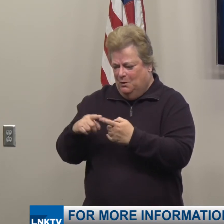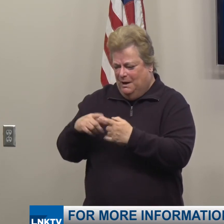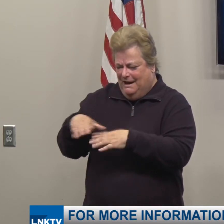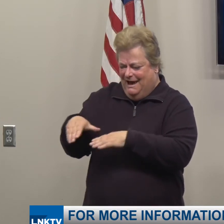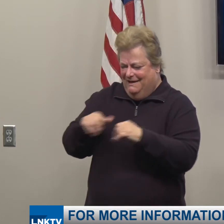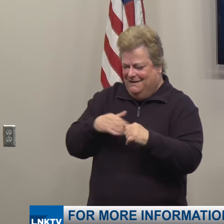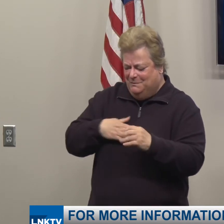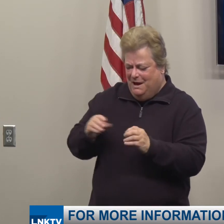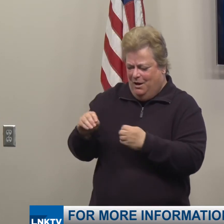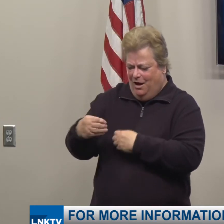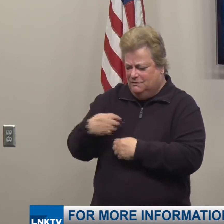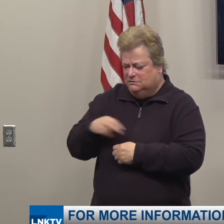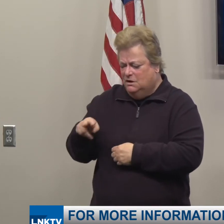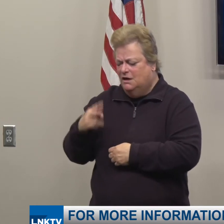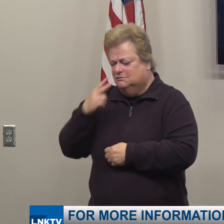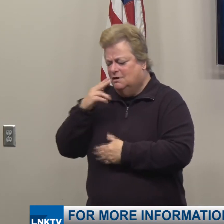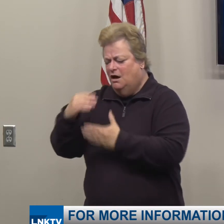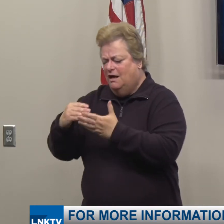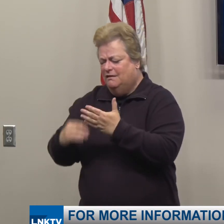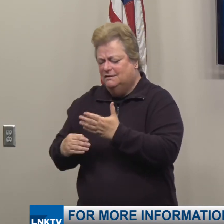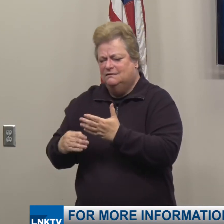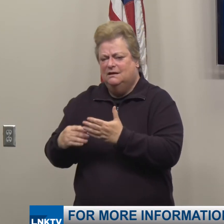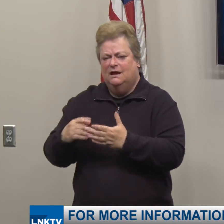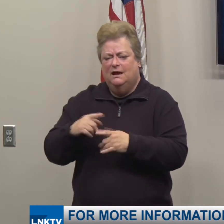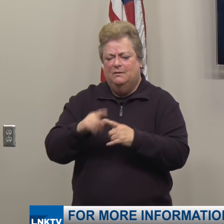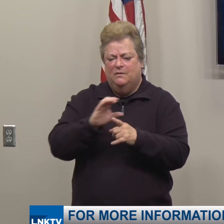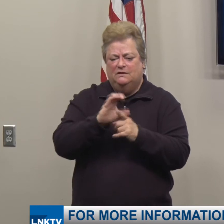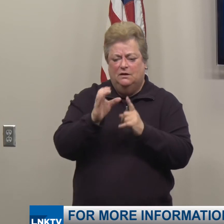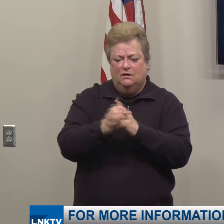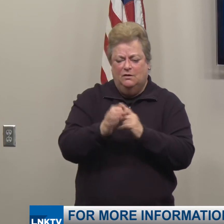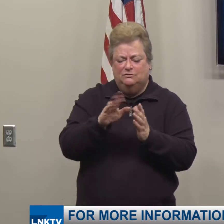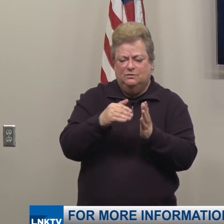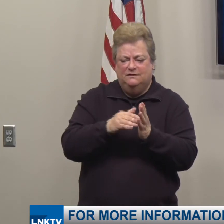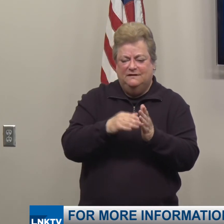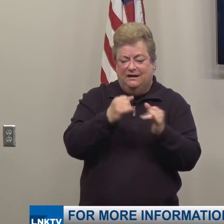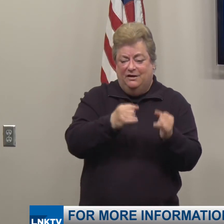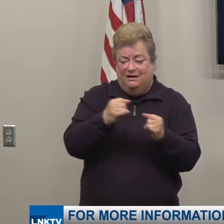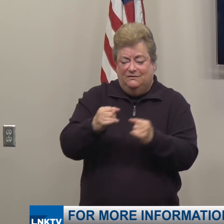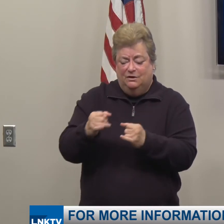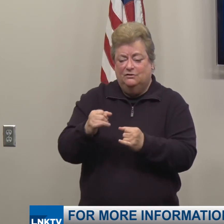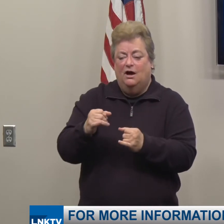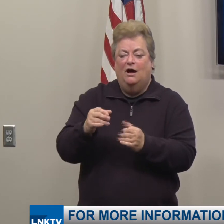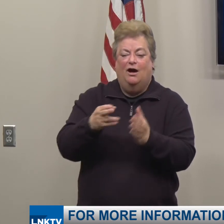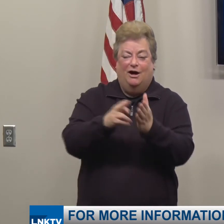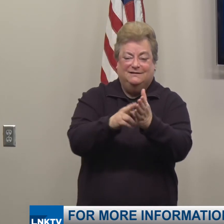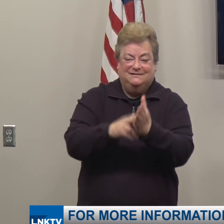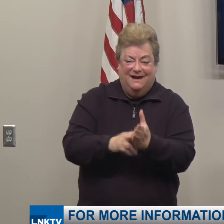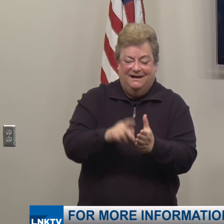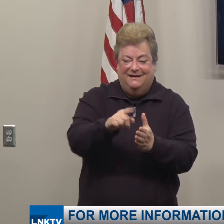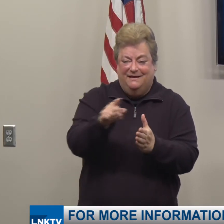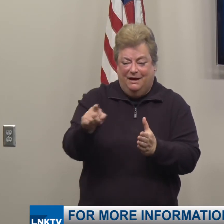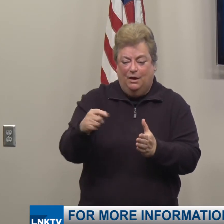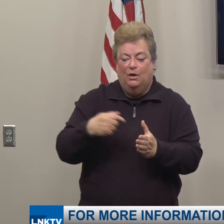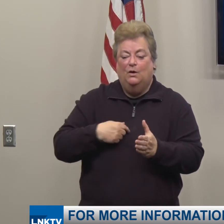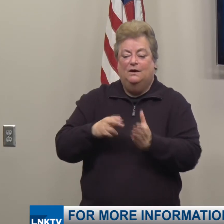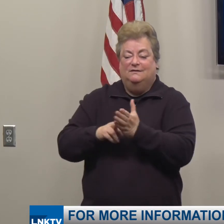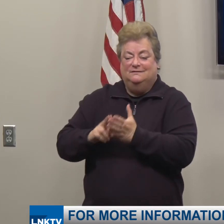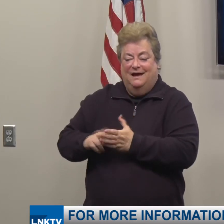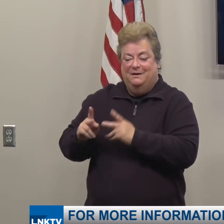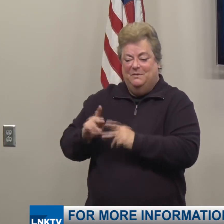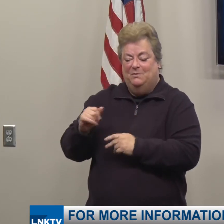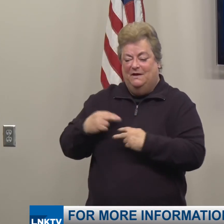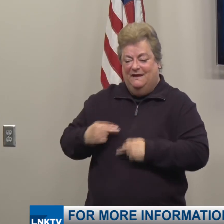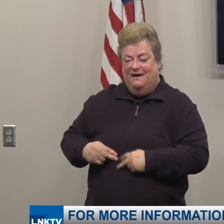door. But remember, the other thing is cultural center individuals are signing people up. We're signing people up at the